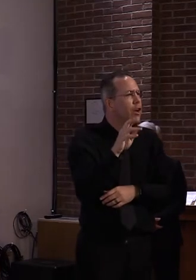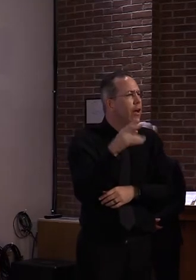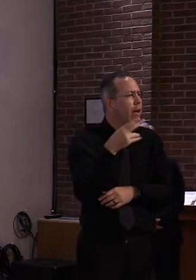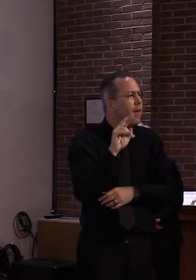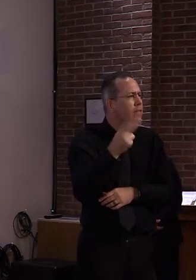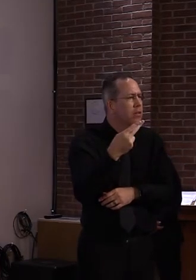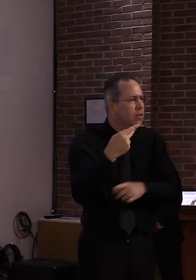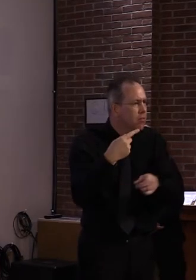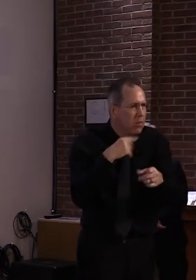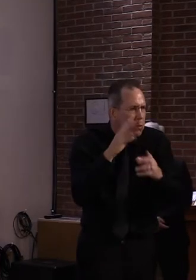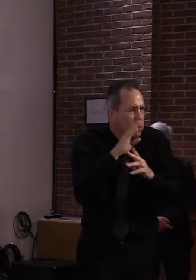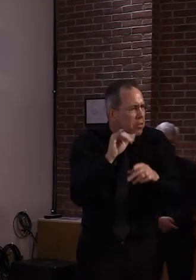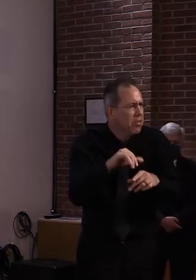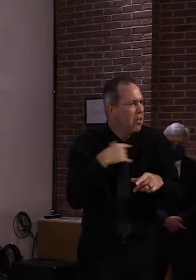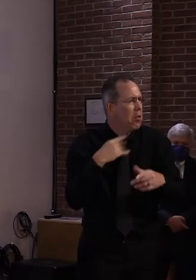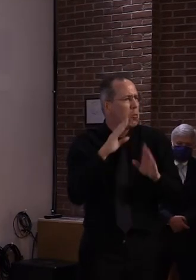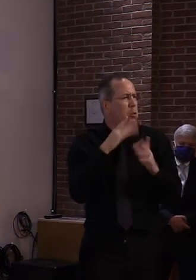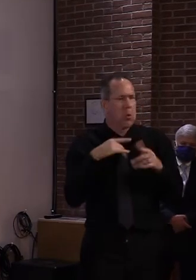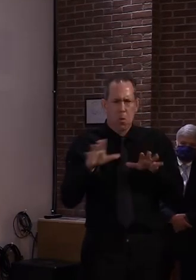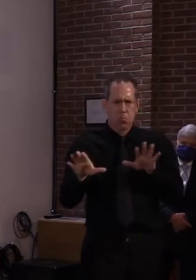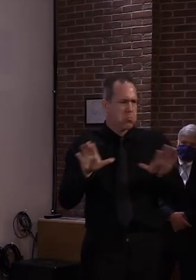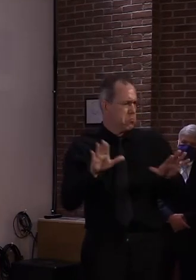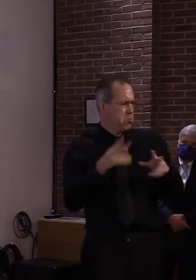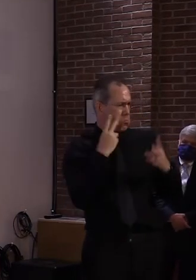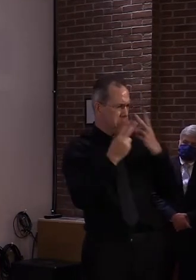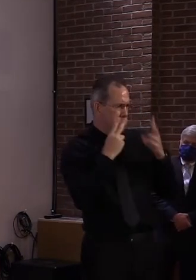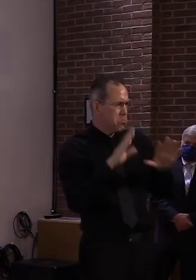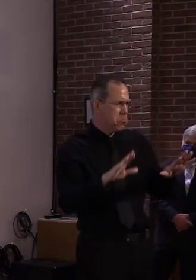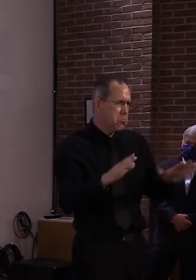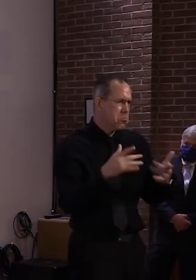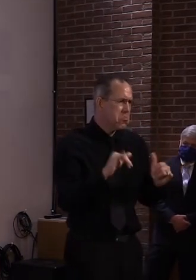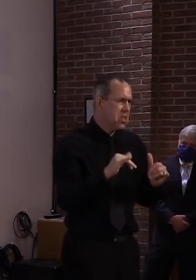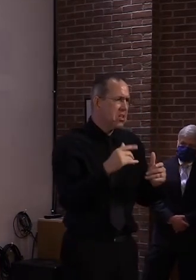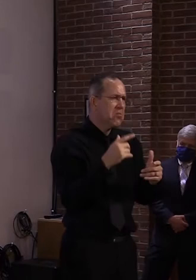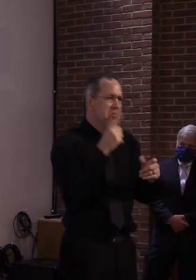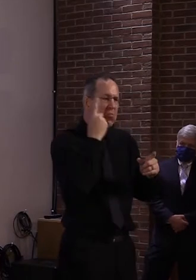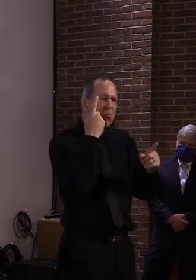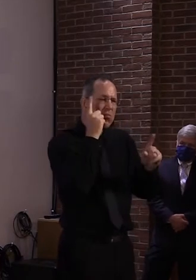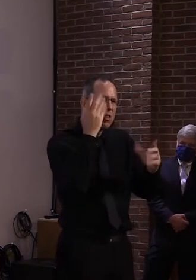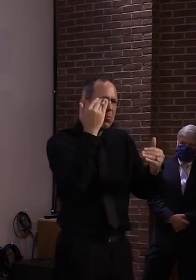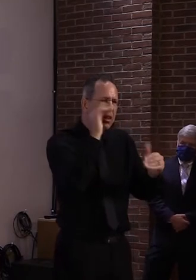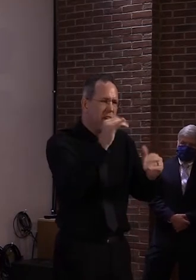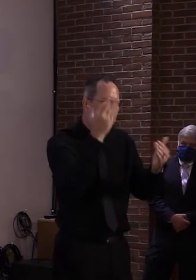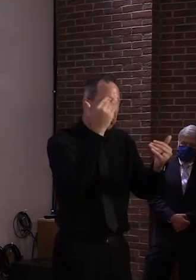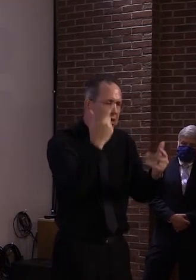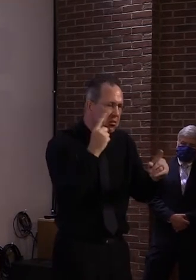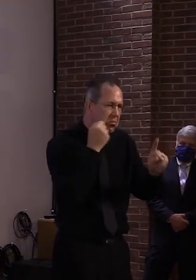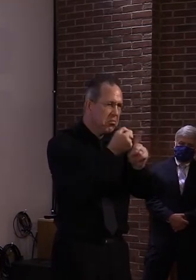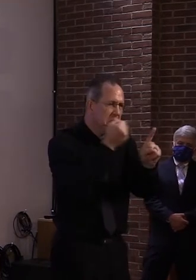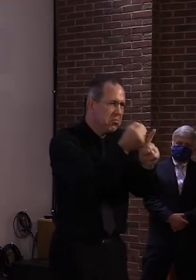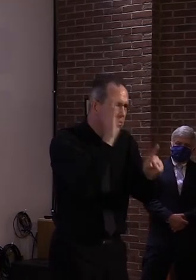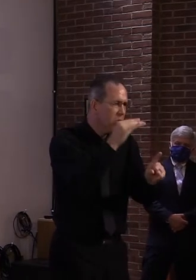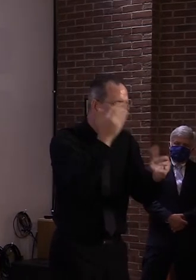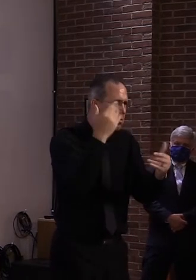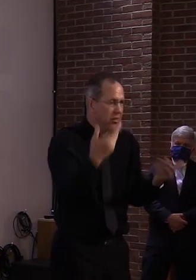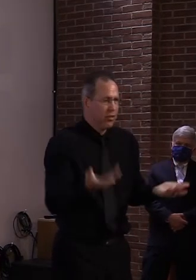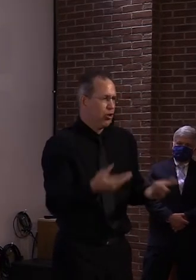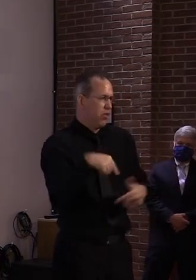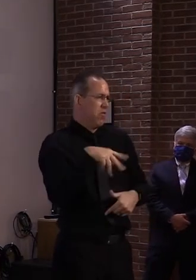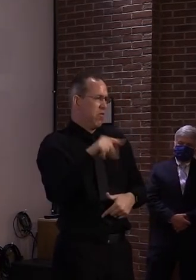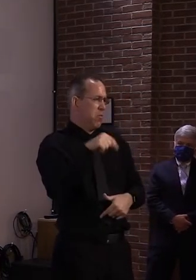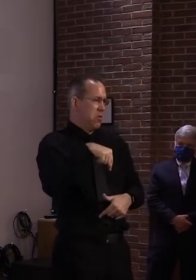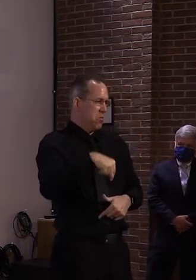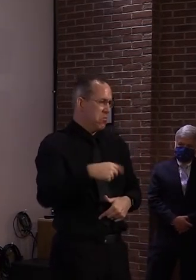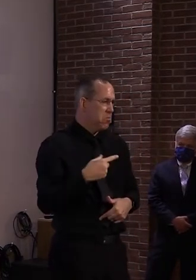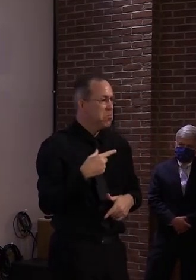the virus isn't going anywhere. It's here to stay, and we just need to work our way in through time until there's a vaccine. So I don't